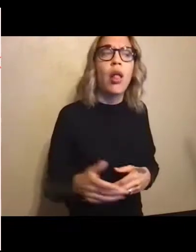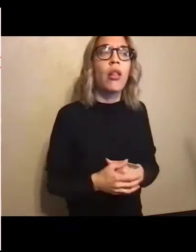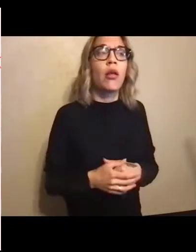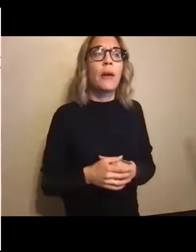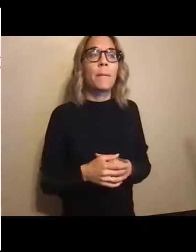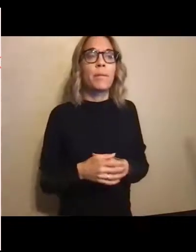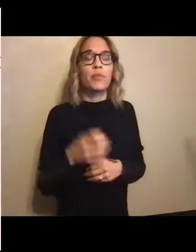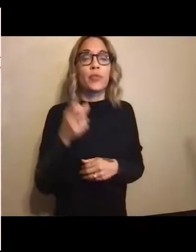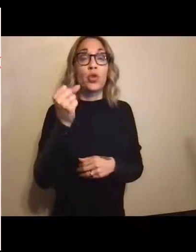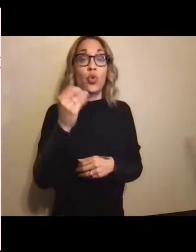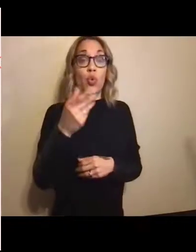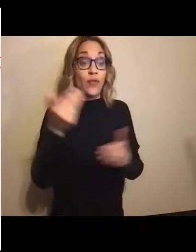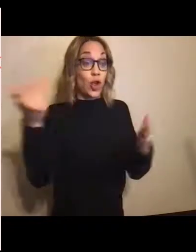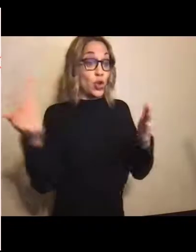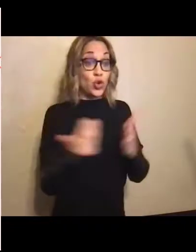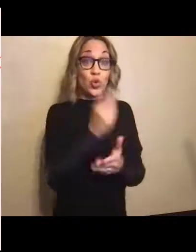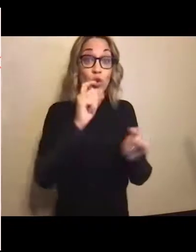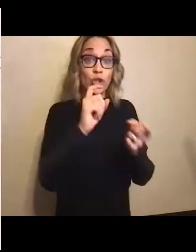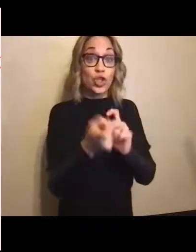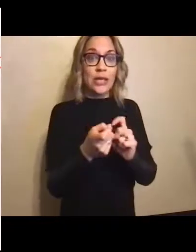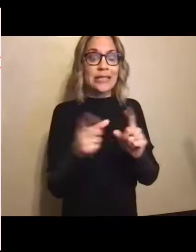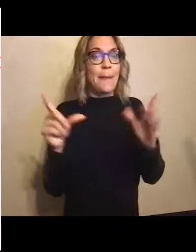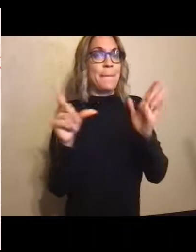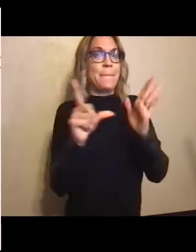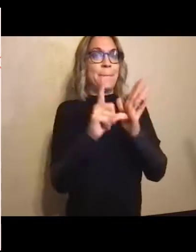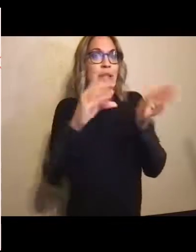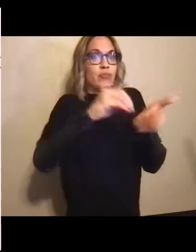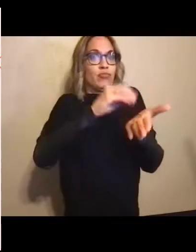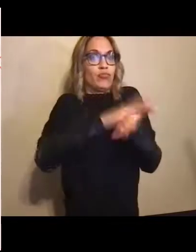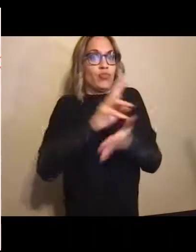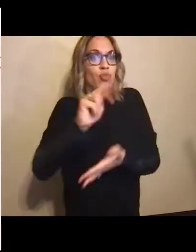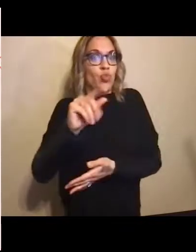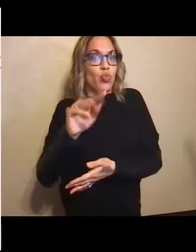of things and that you're doing well.